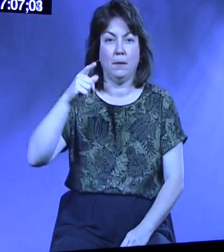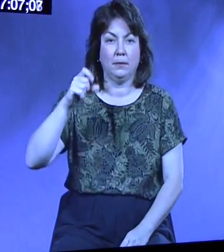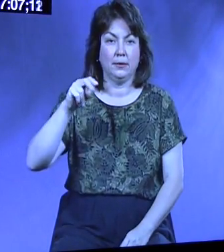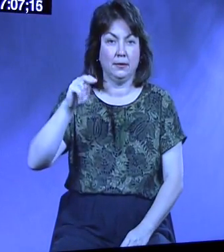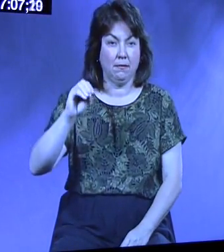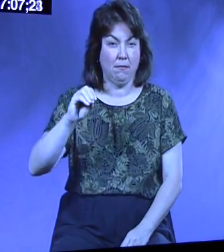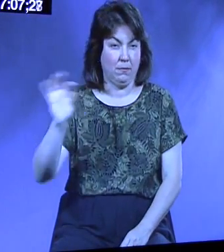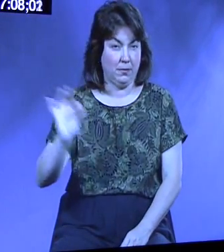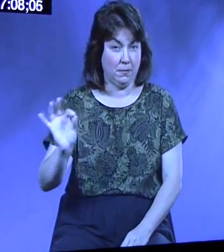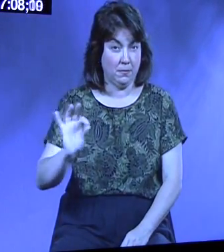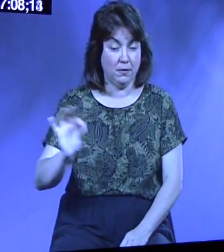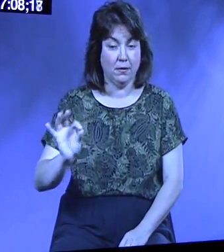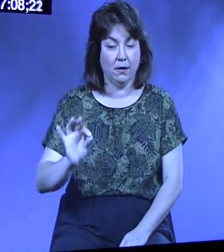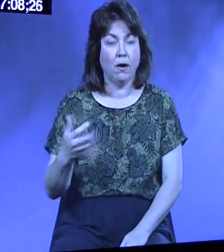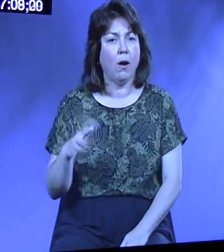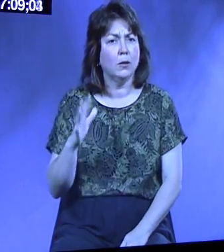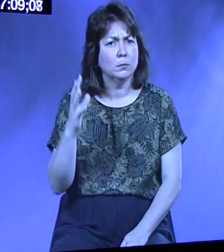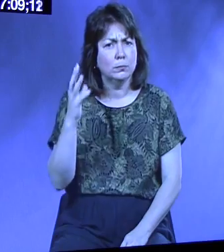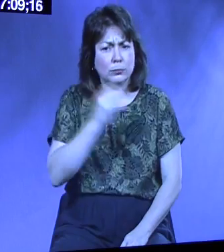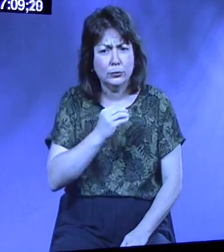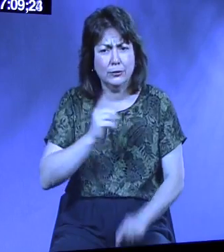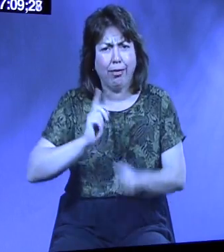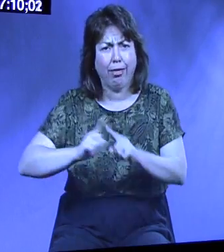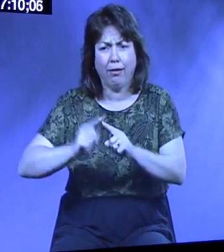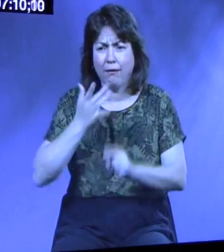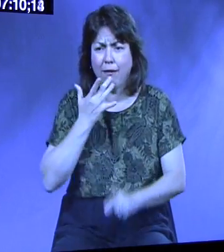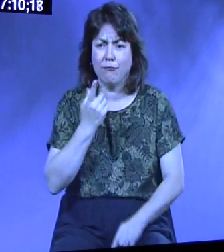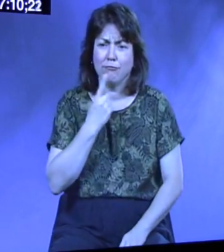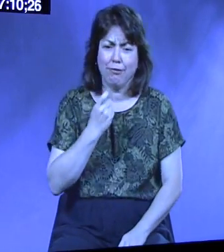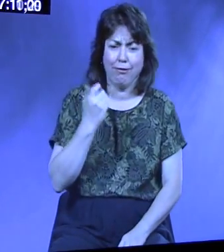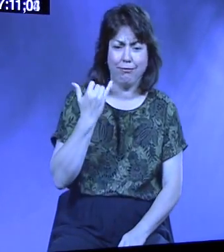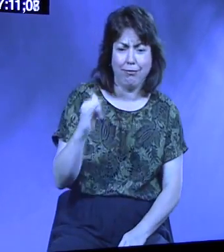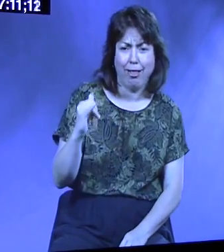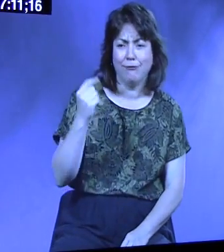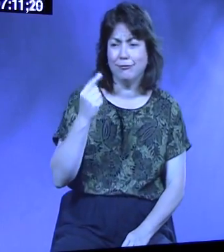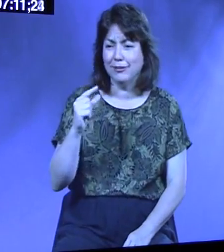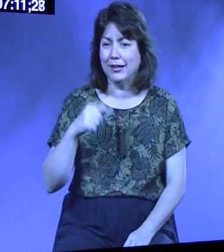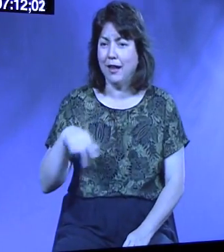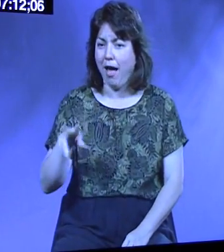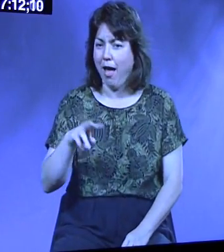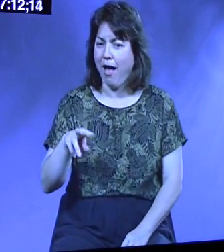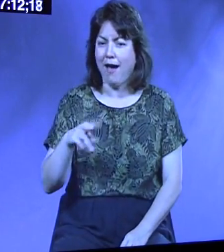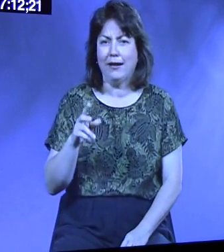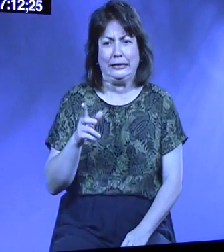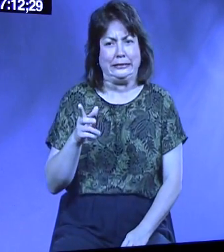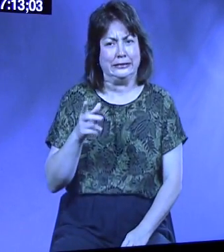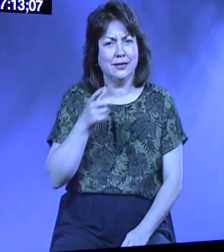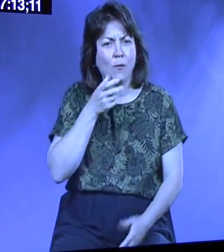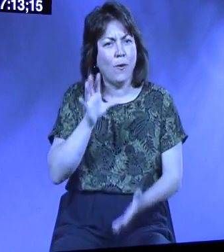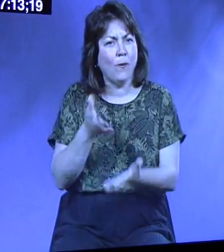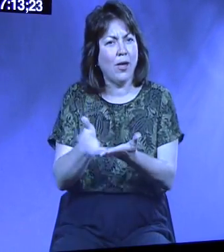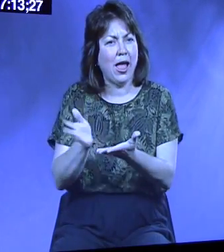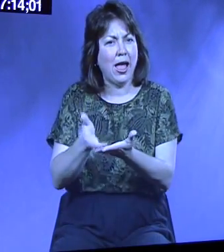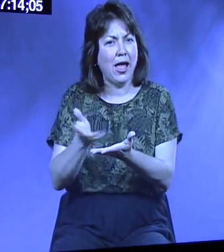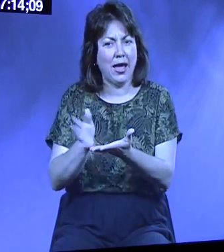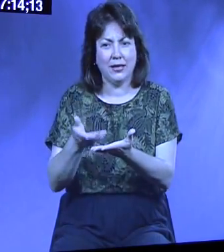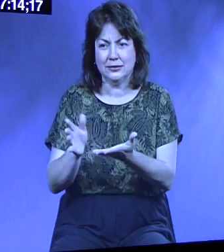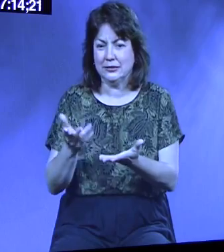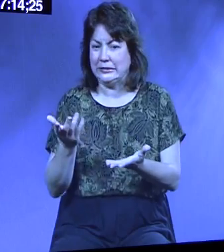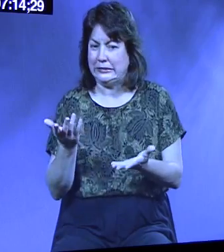them were jalapenos. But they were beautiful with all their colors and reds and yellows, and